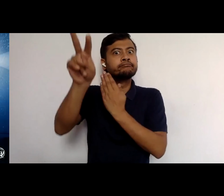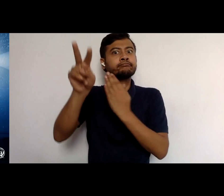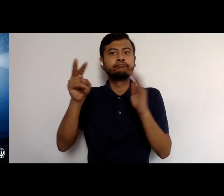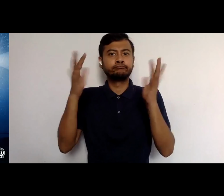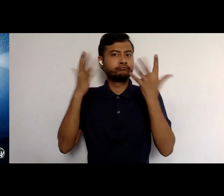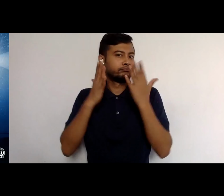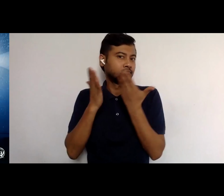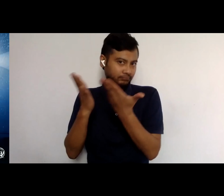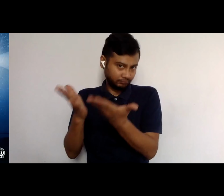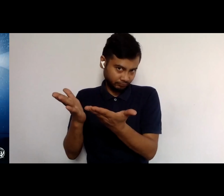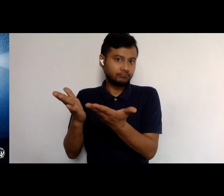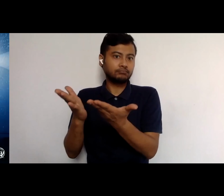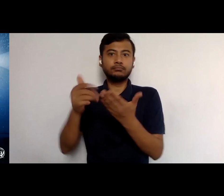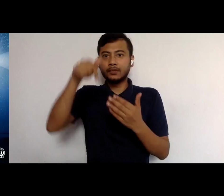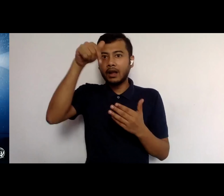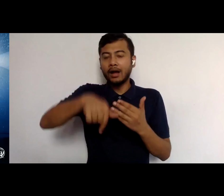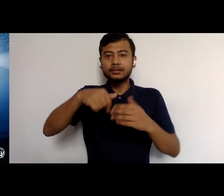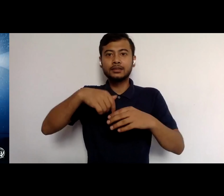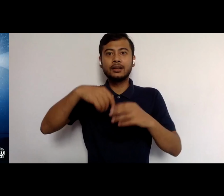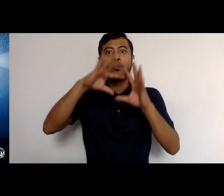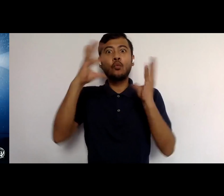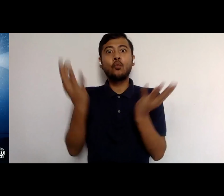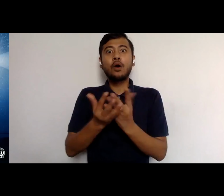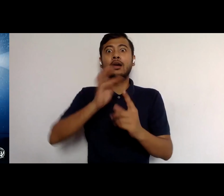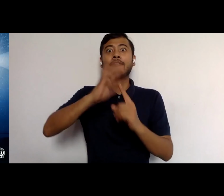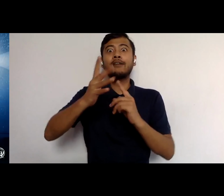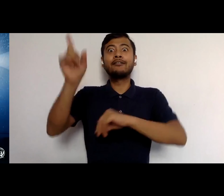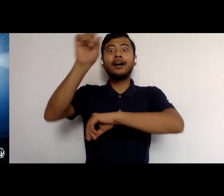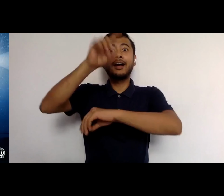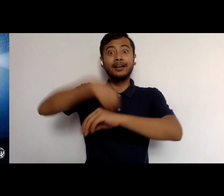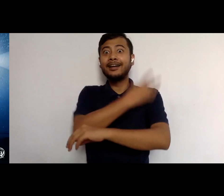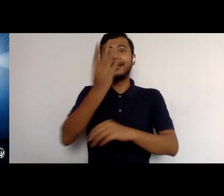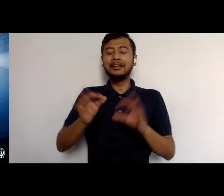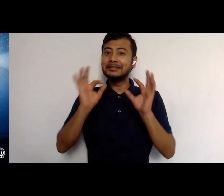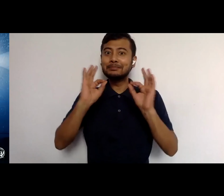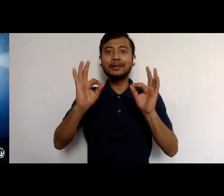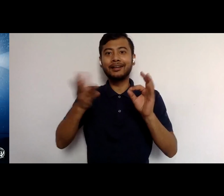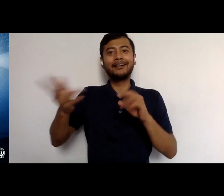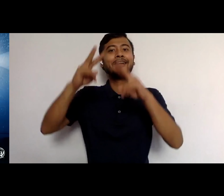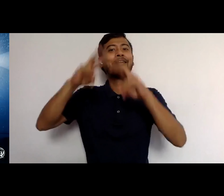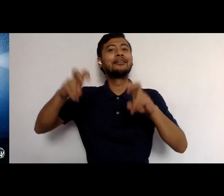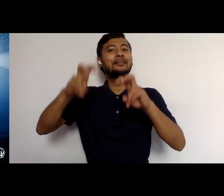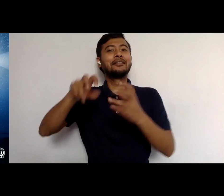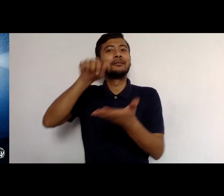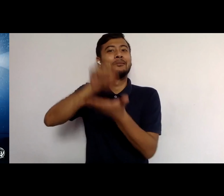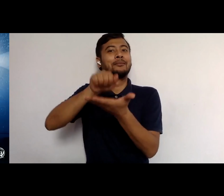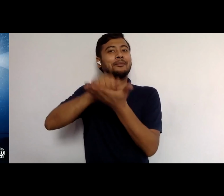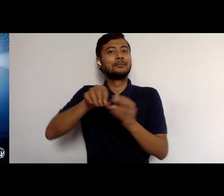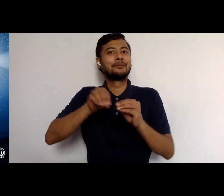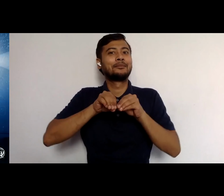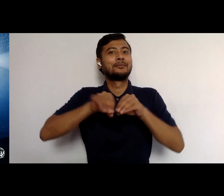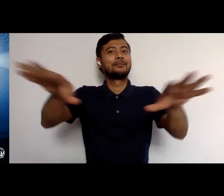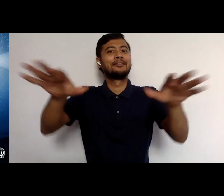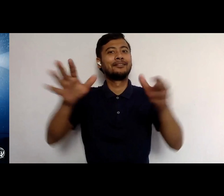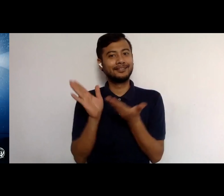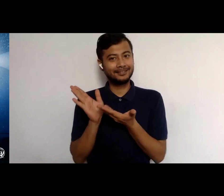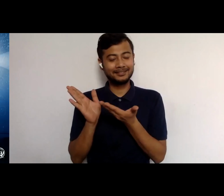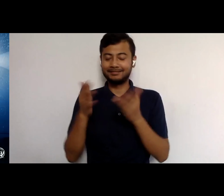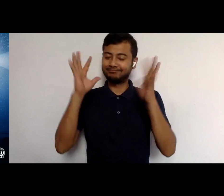released today on the auspicious occasion of the World Wi-Fi Day. And he has brought out impactfully the many benefits